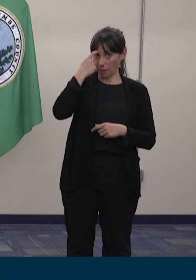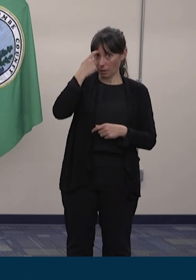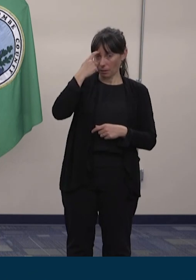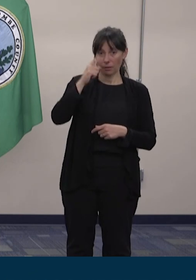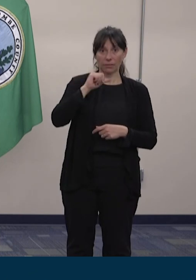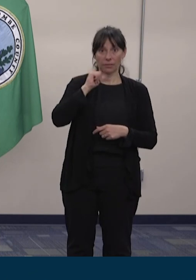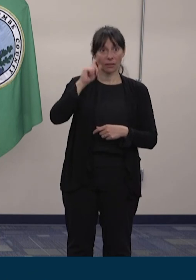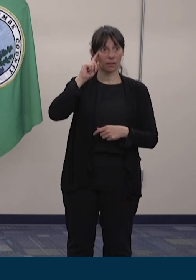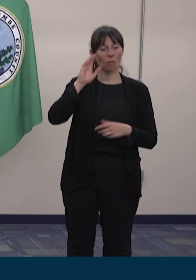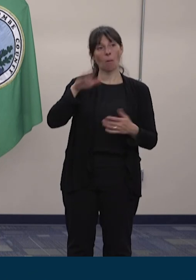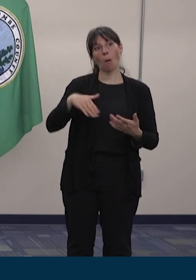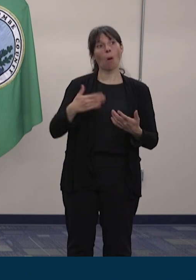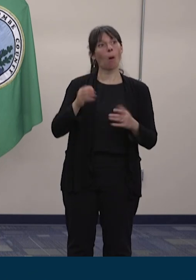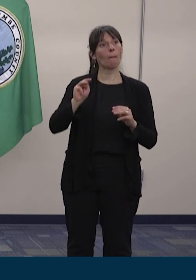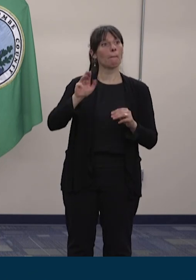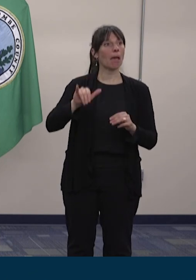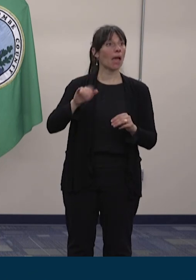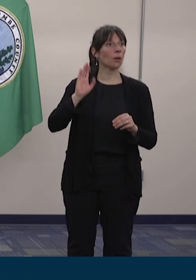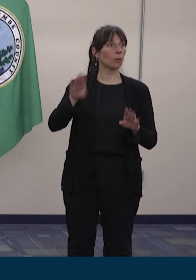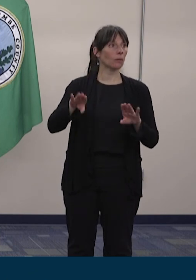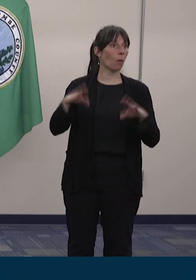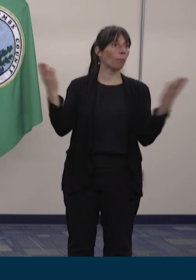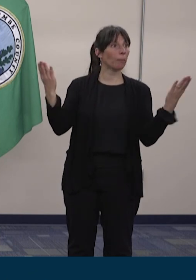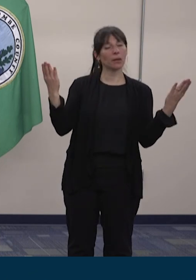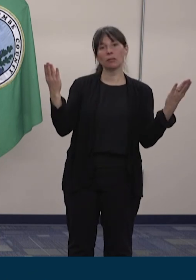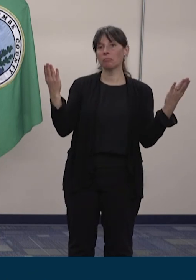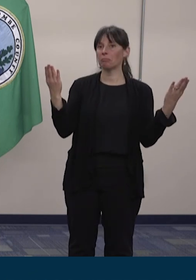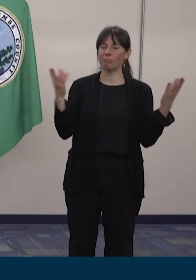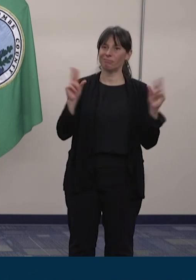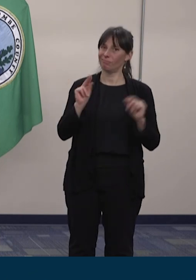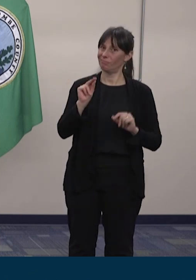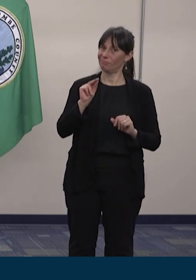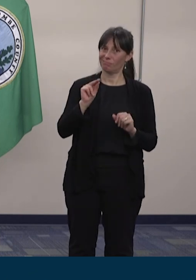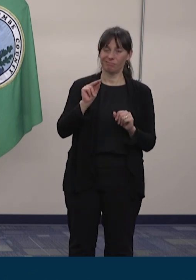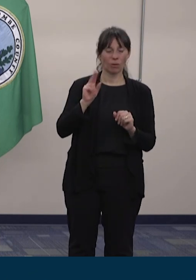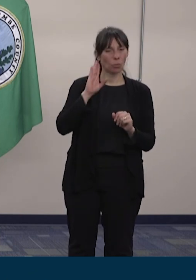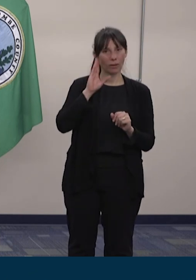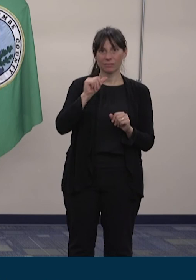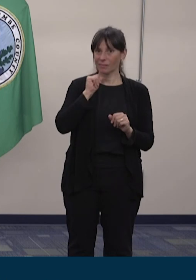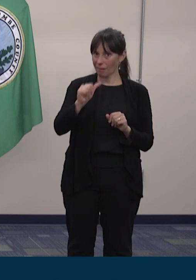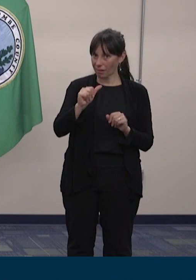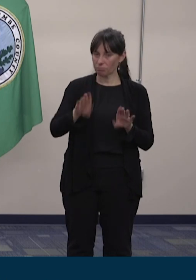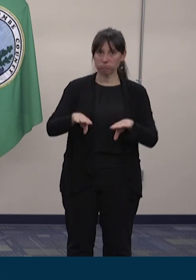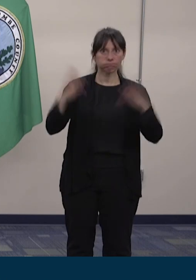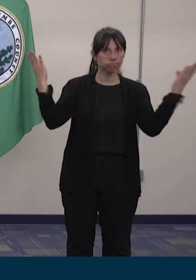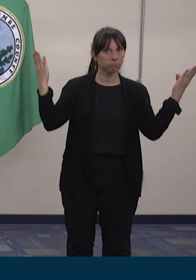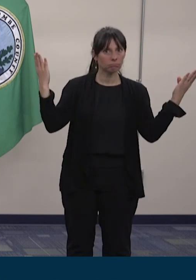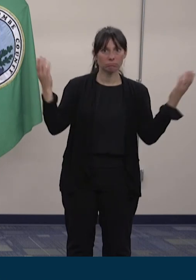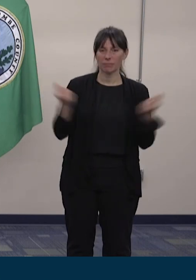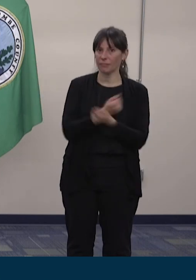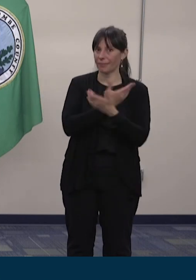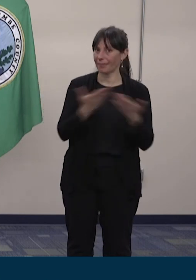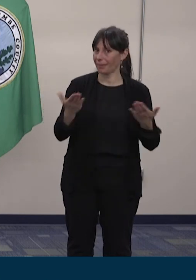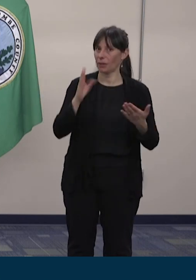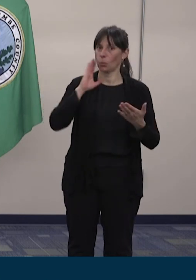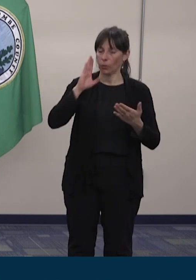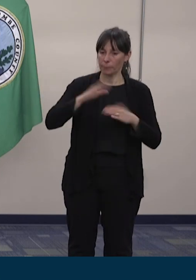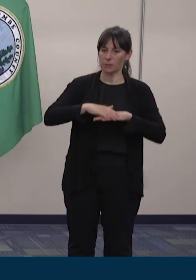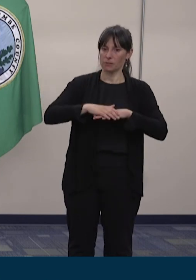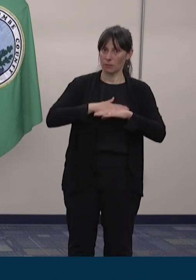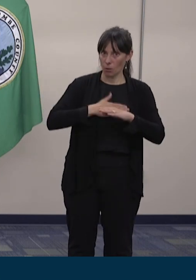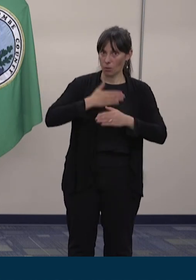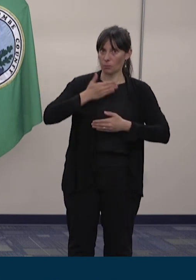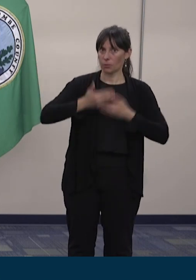El problem reabrir for May. It's an ongoing es una solution that will solución be a gradual que process será through May, un proceso June, gradual and July.